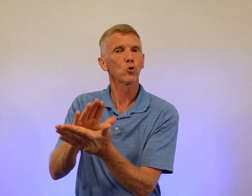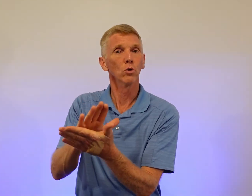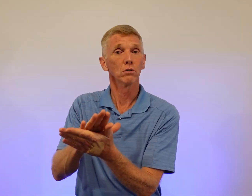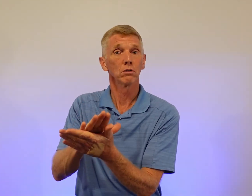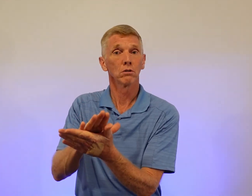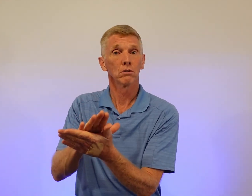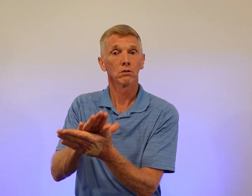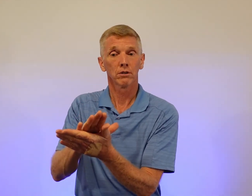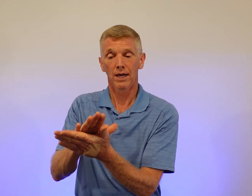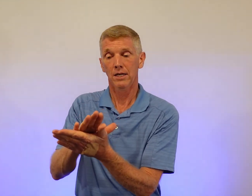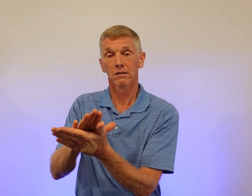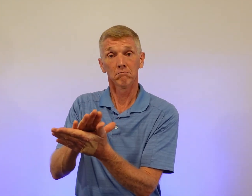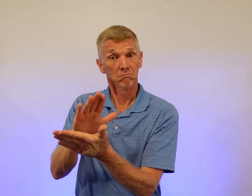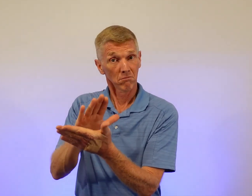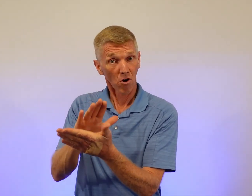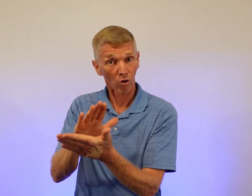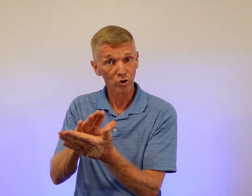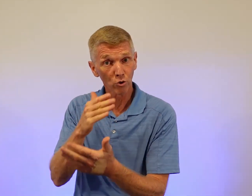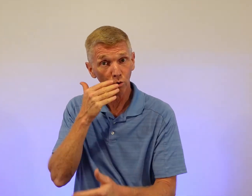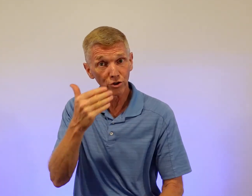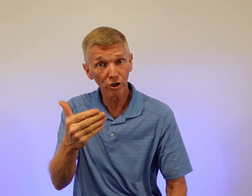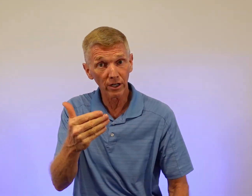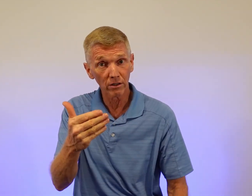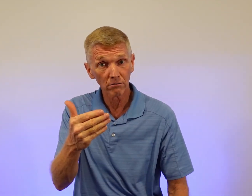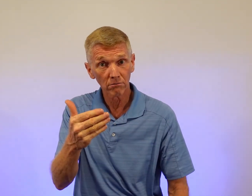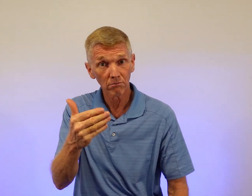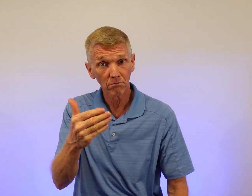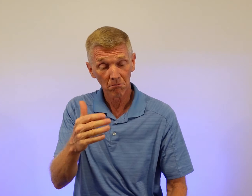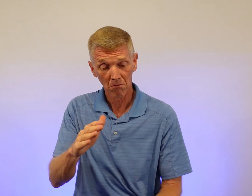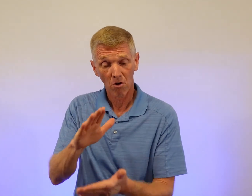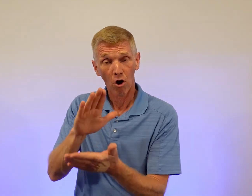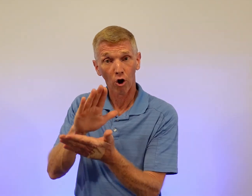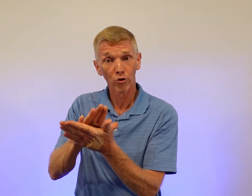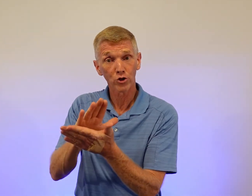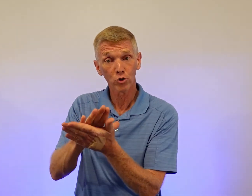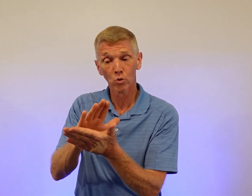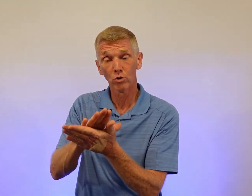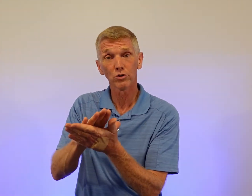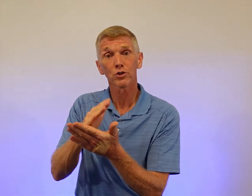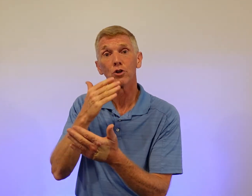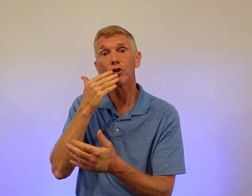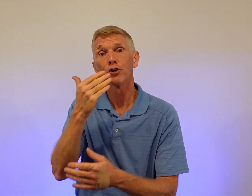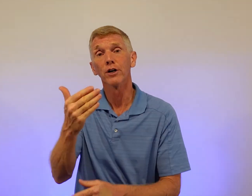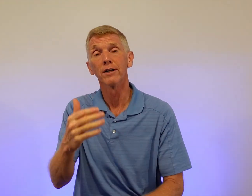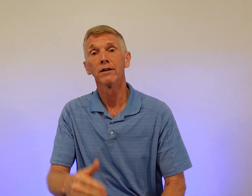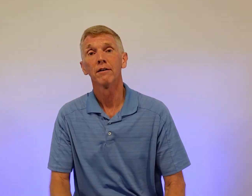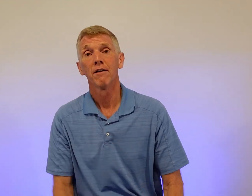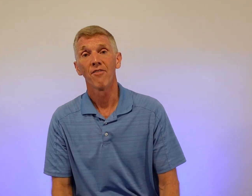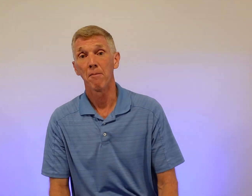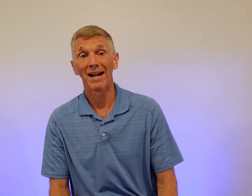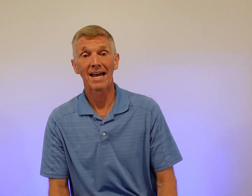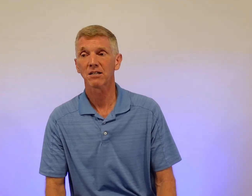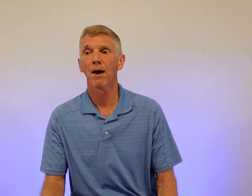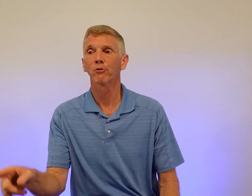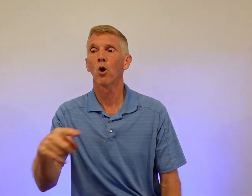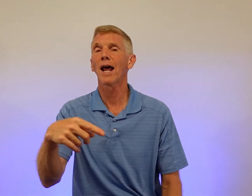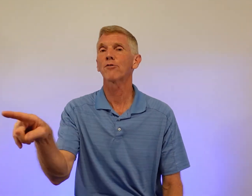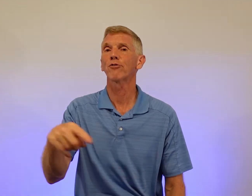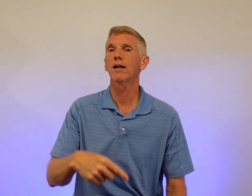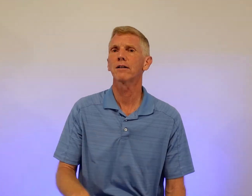School, okay? Are the schools good? Are the schools good? They might ask about the road out in front.